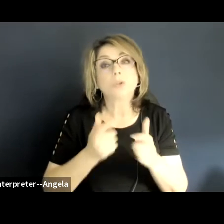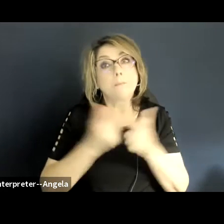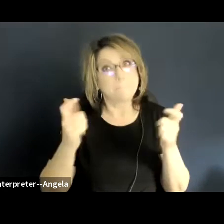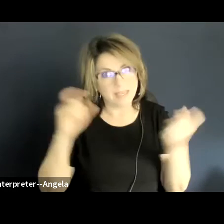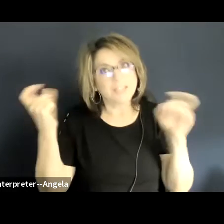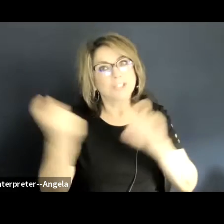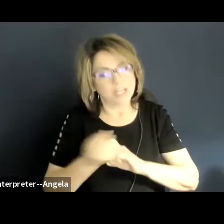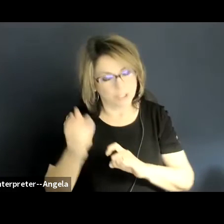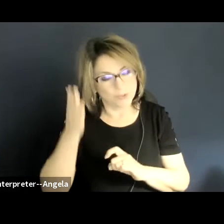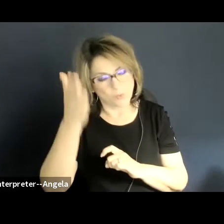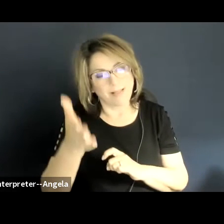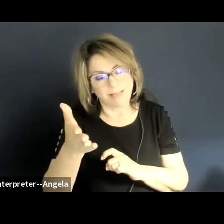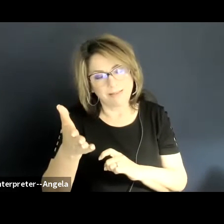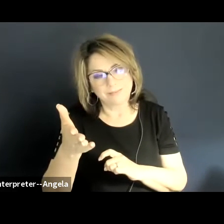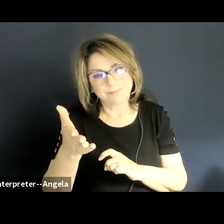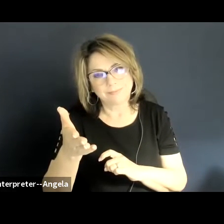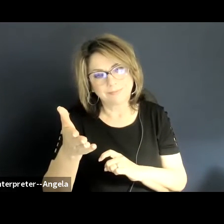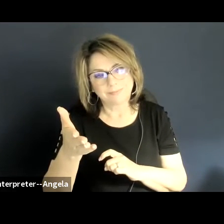going to be made around